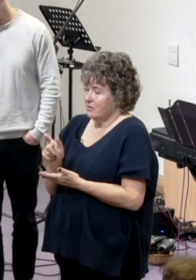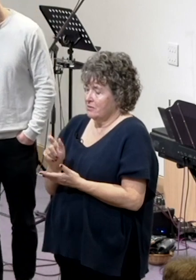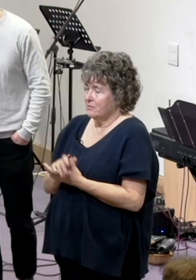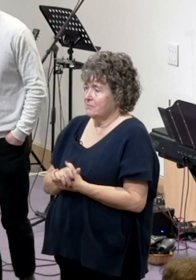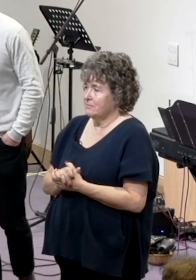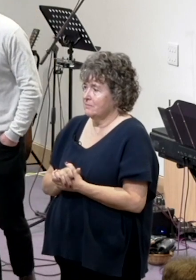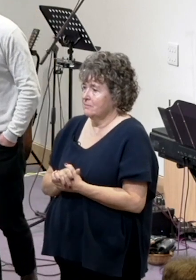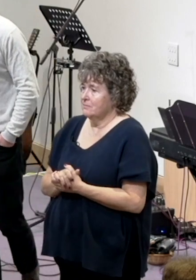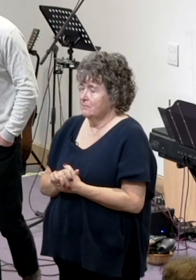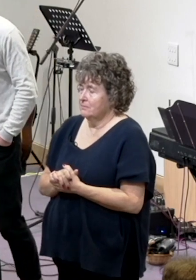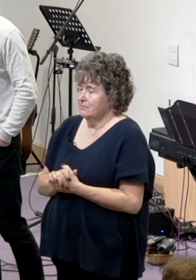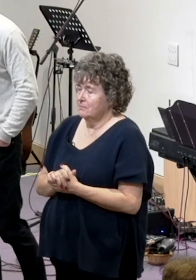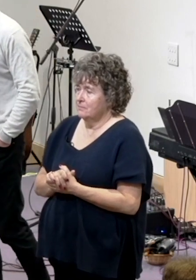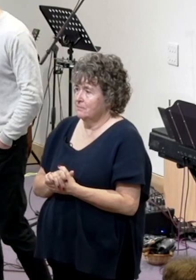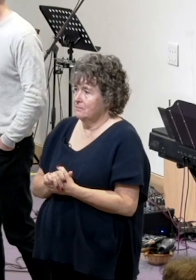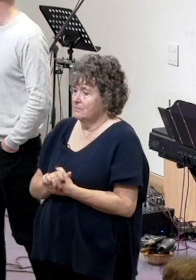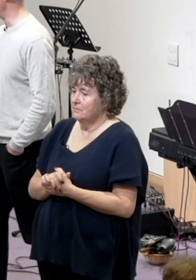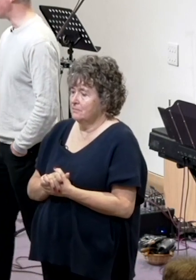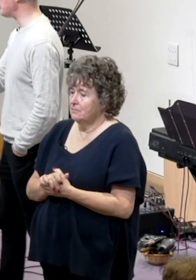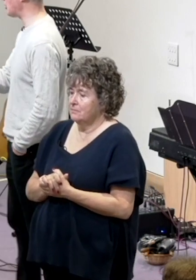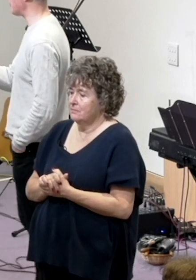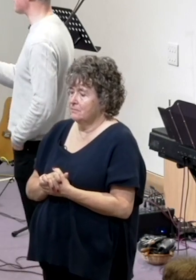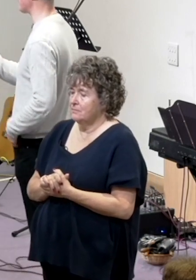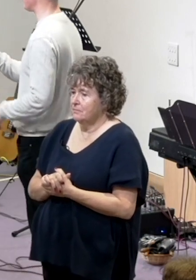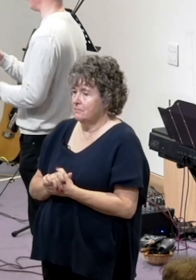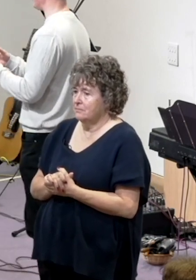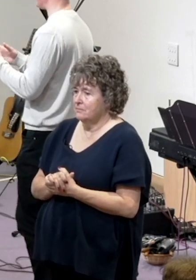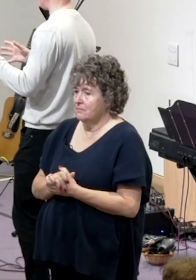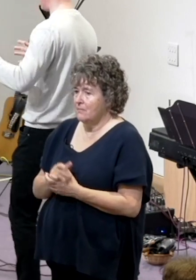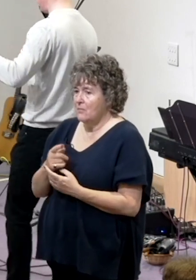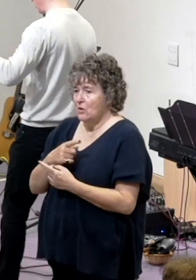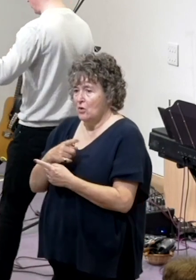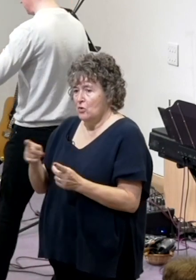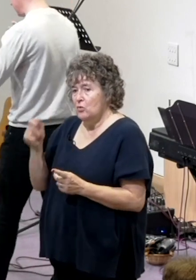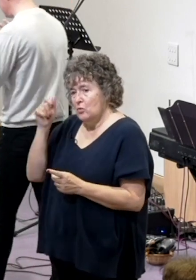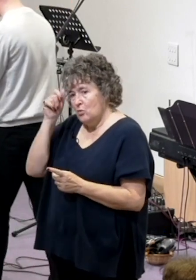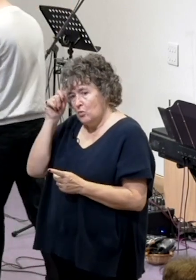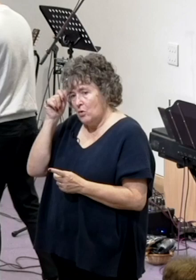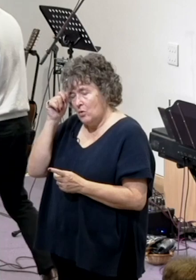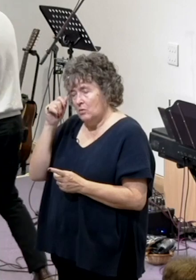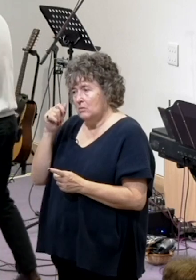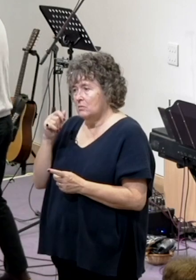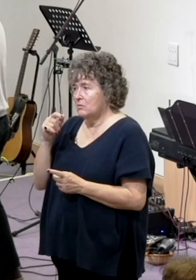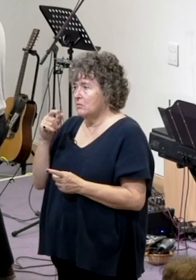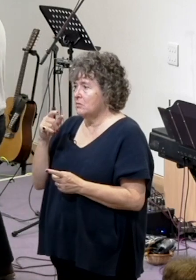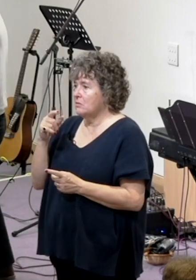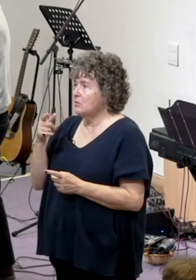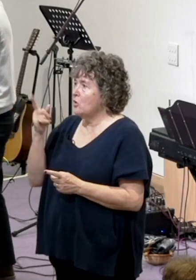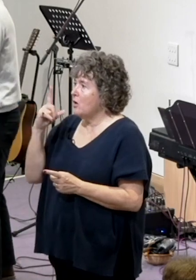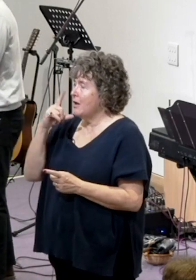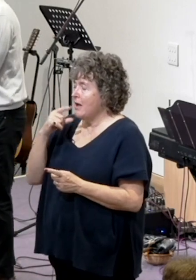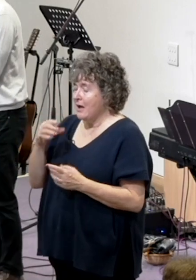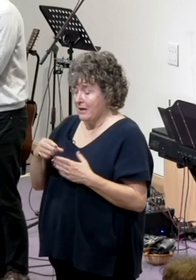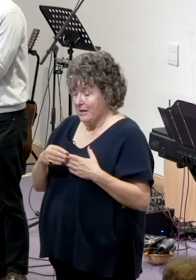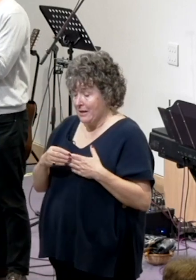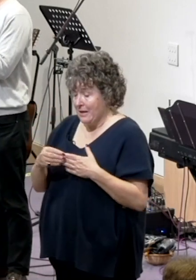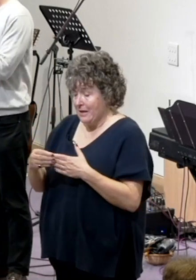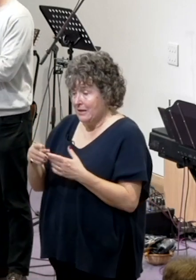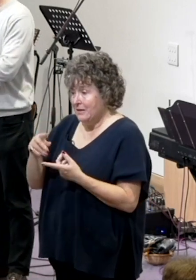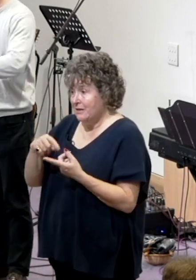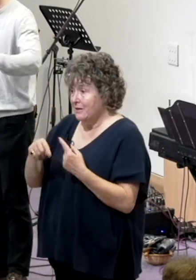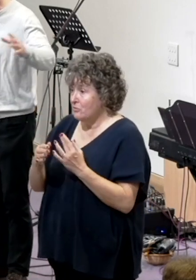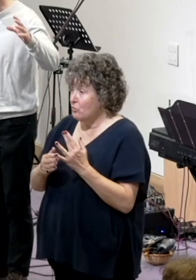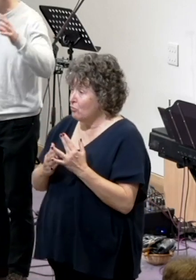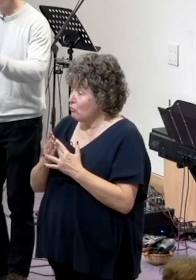word. You know, as many of you know, that sometimes in life God leaves us in a place where we struggle